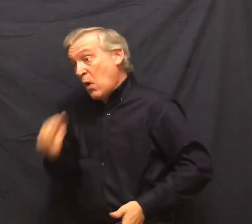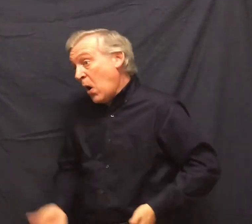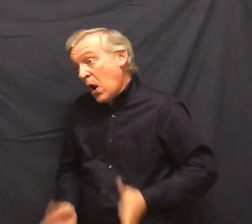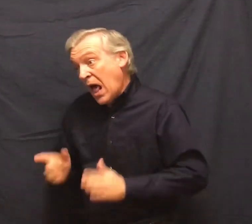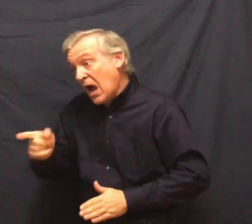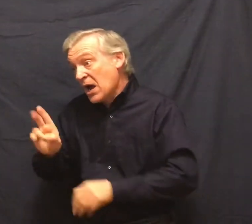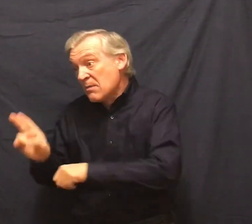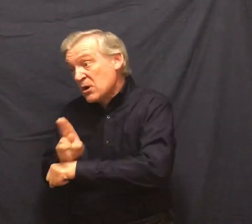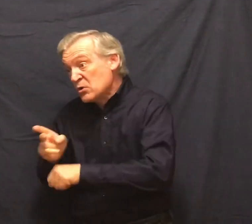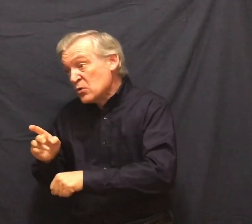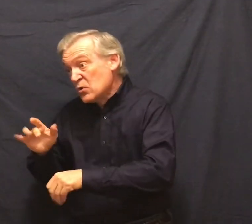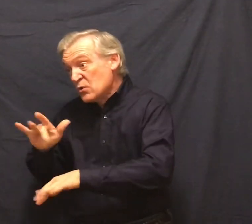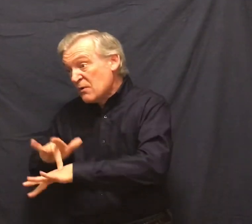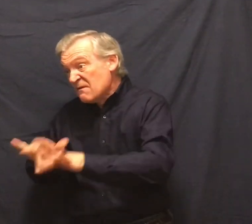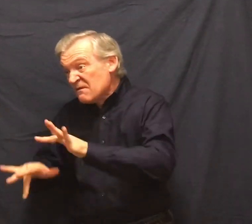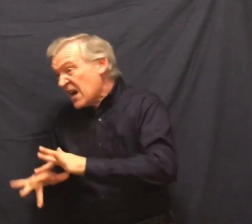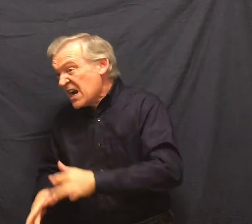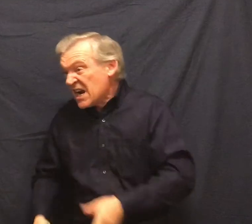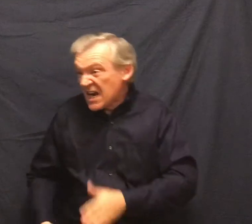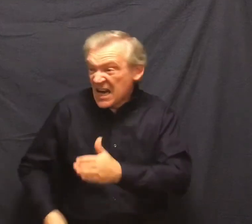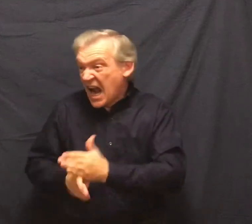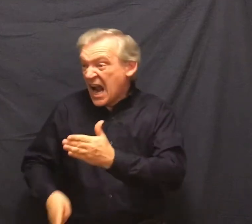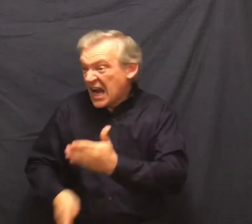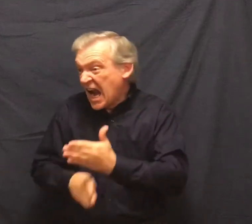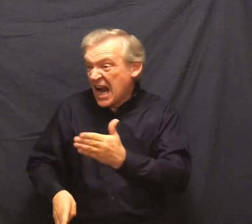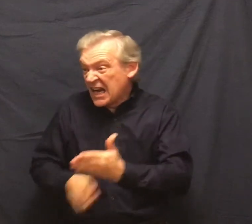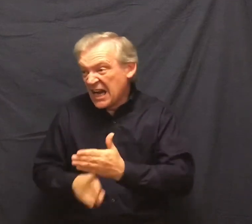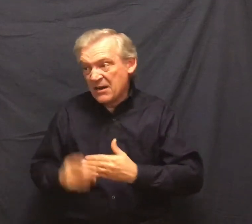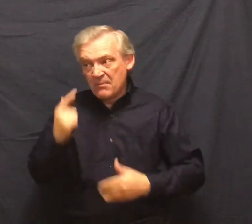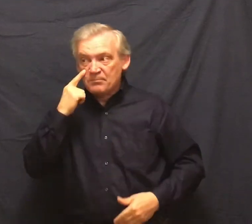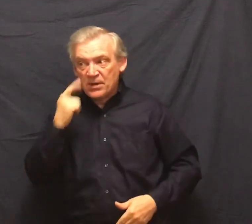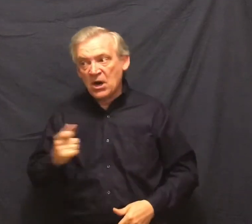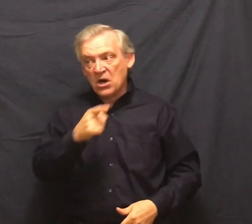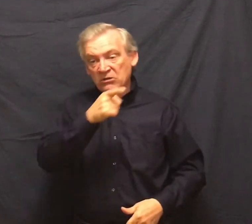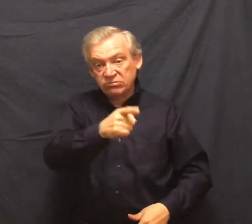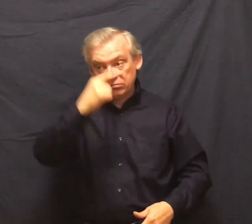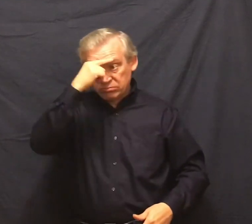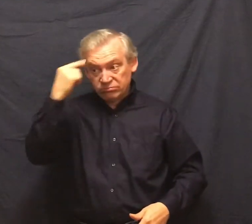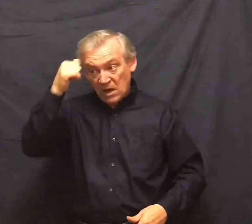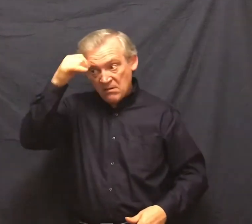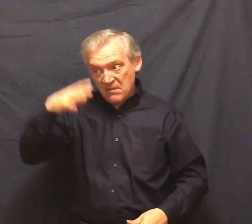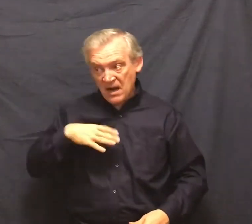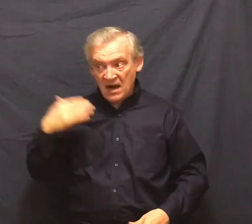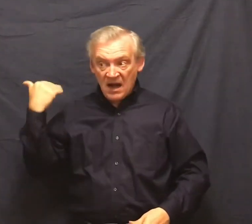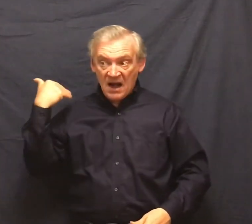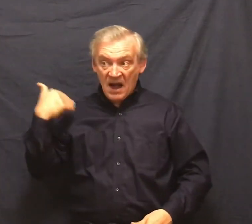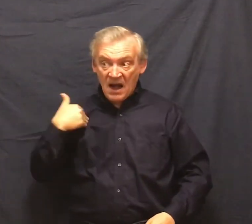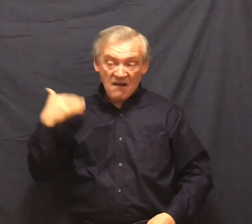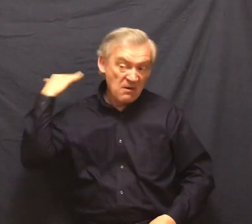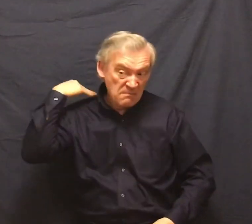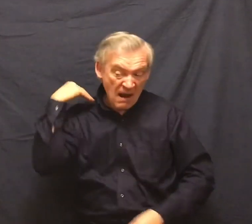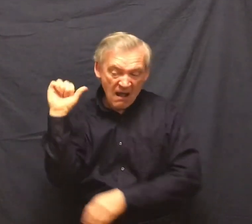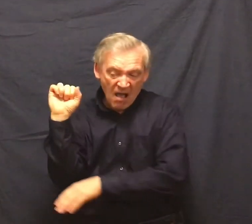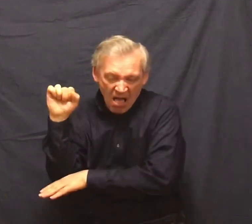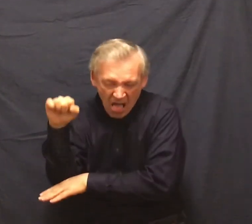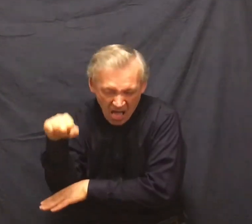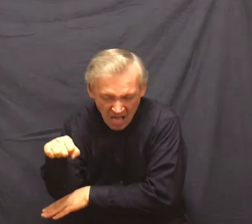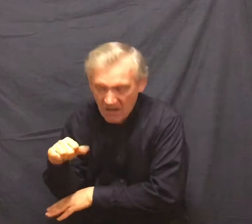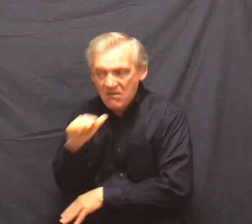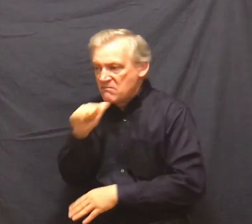would have killed the black guy. The guy said on account of the black guy's got a crooked back, Smitty can't use his feet." He